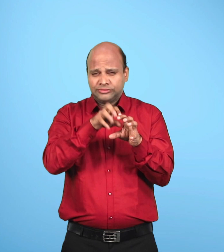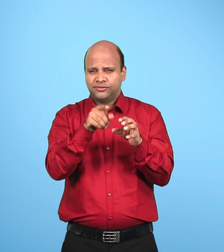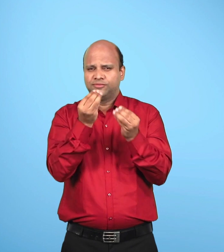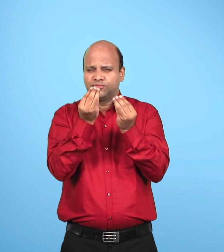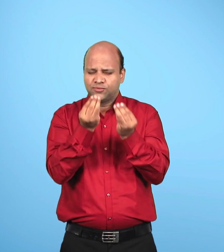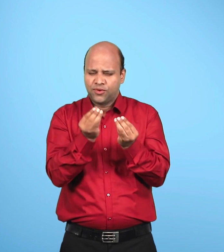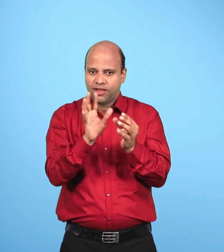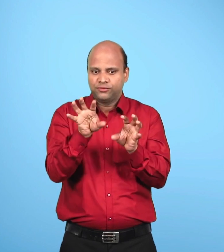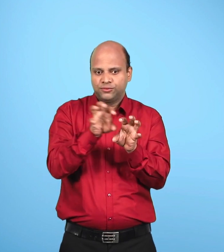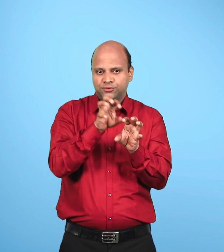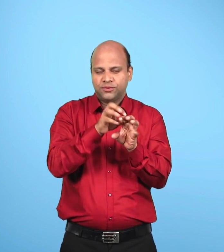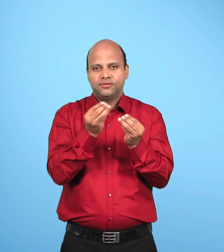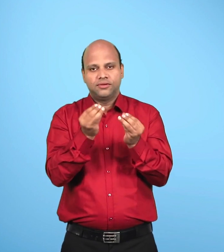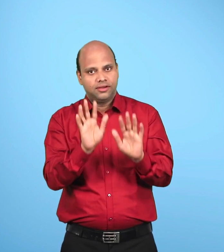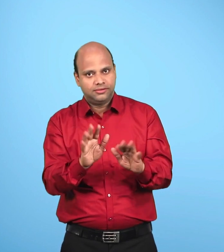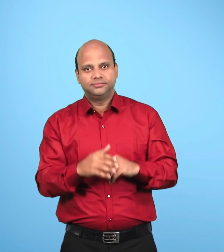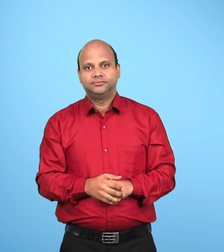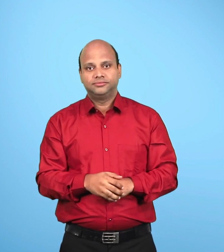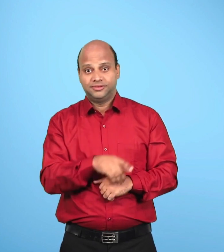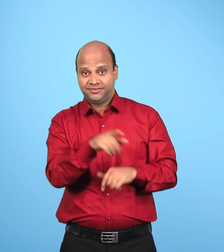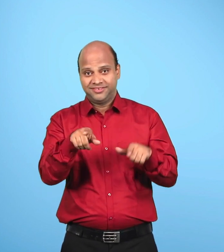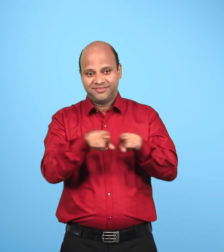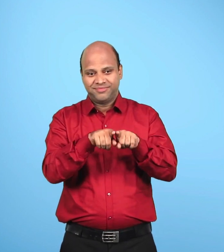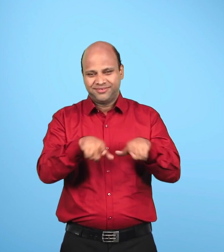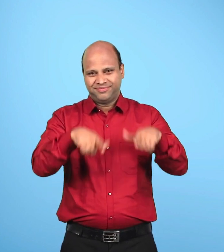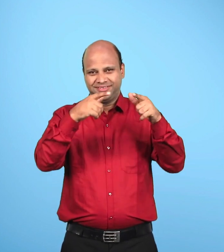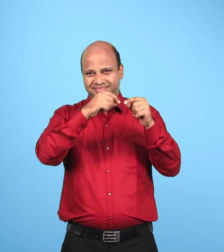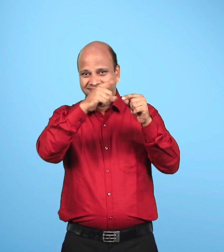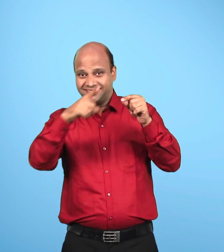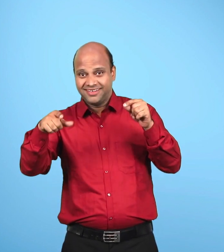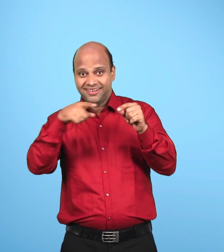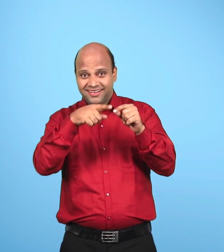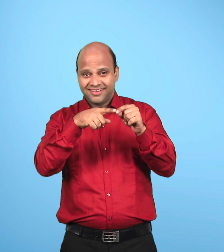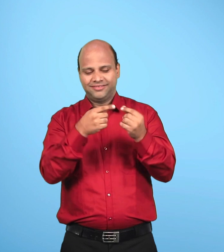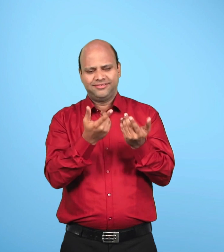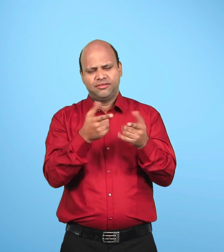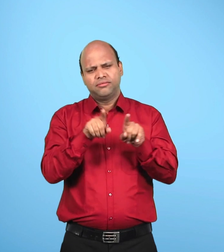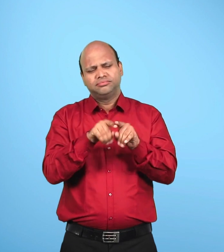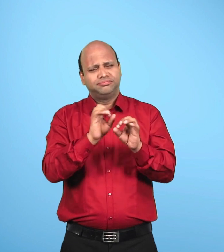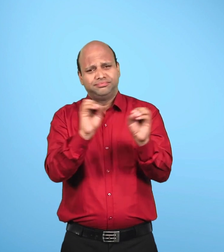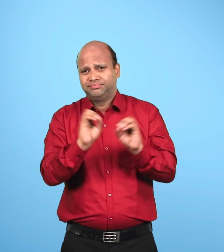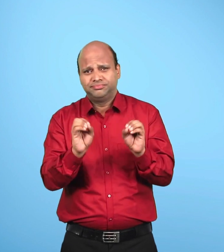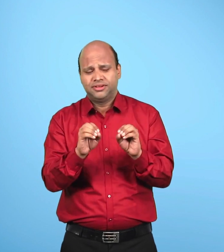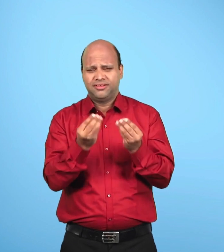through transpiration. The leaves in desert plants are either absent,